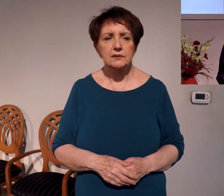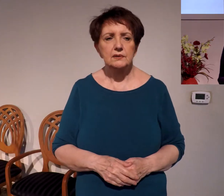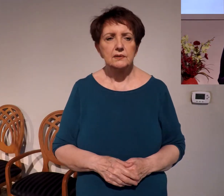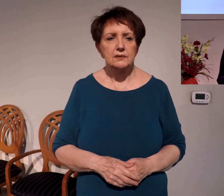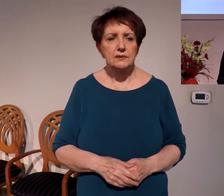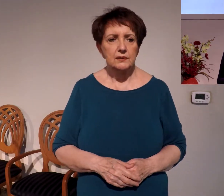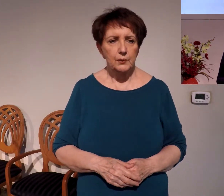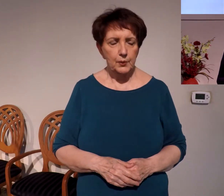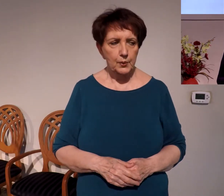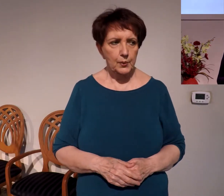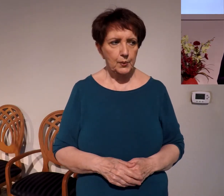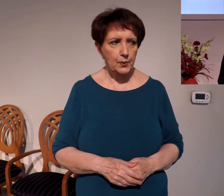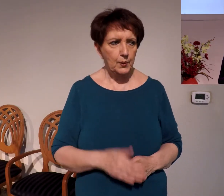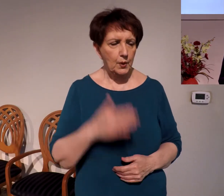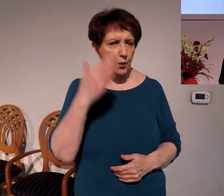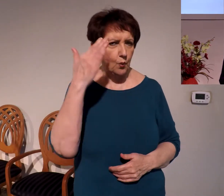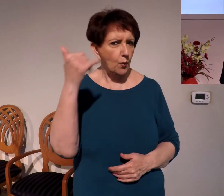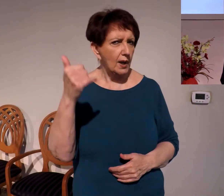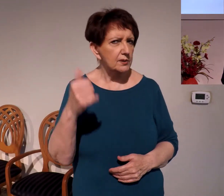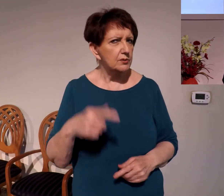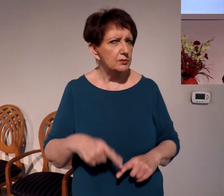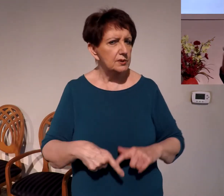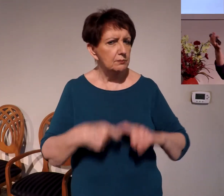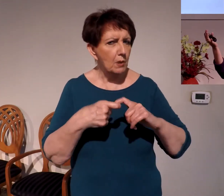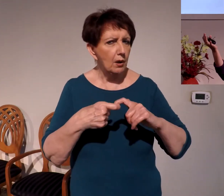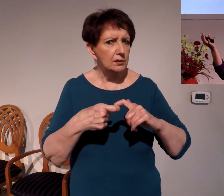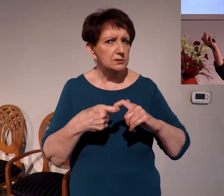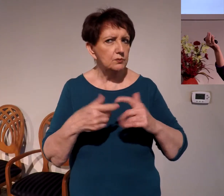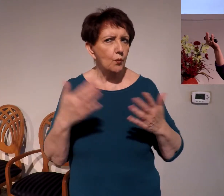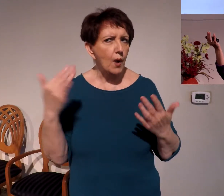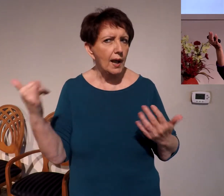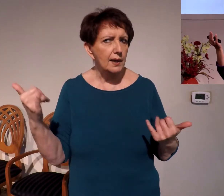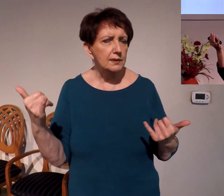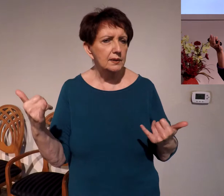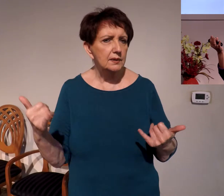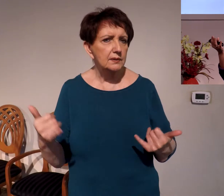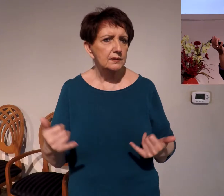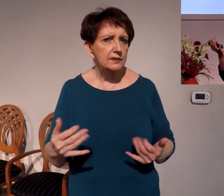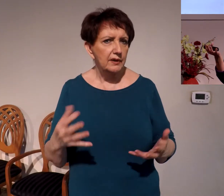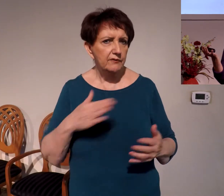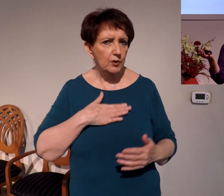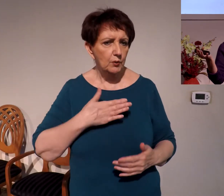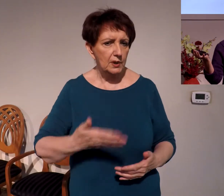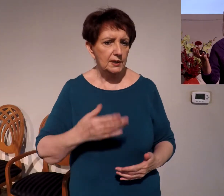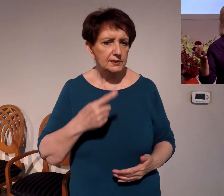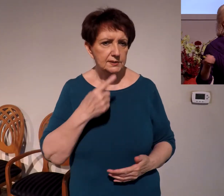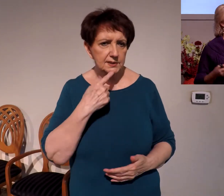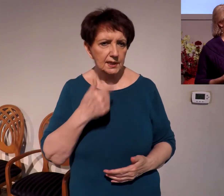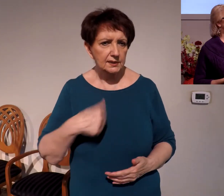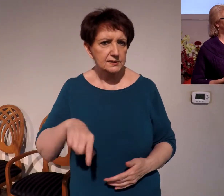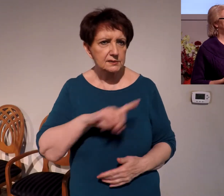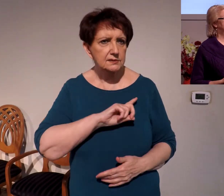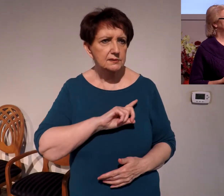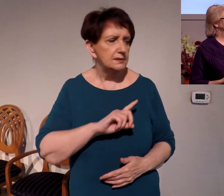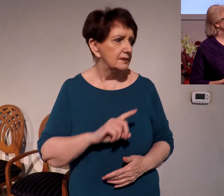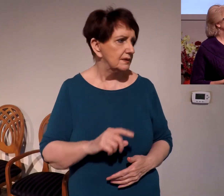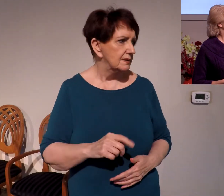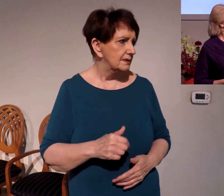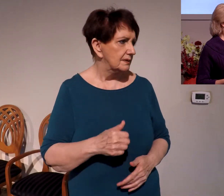What keeps you from taking the breaks you need? And if anybody's willing to shout something out, what keeps you from taking the break you